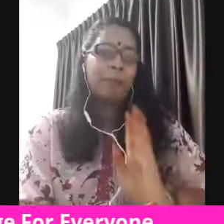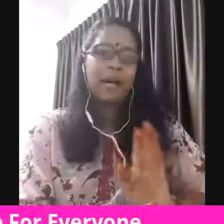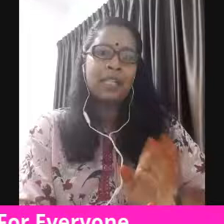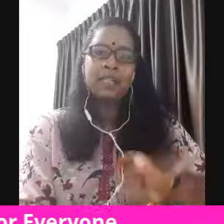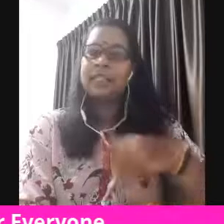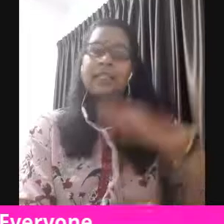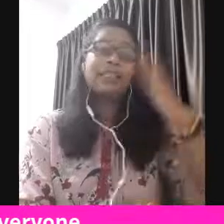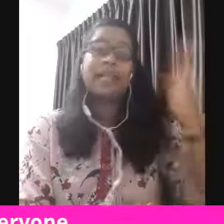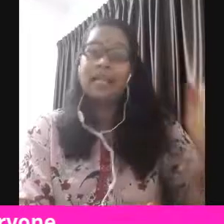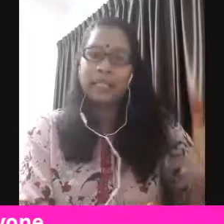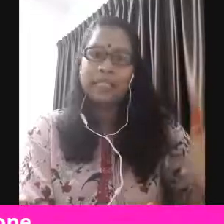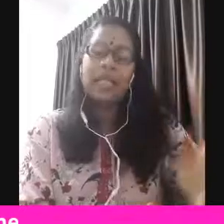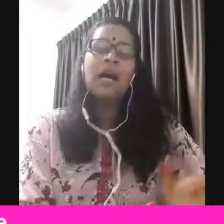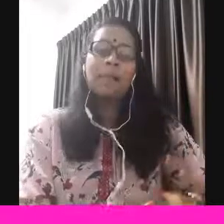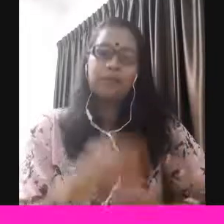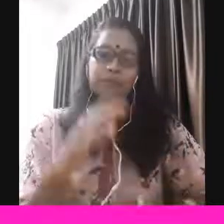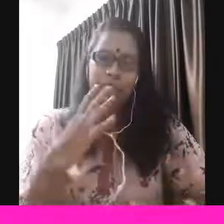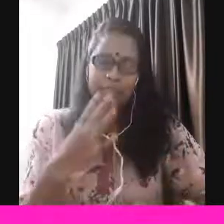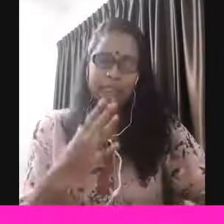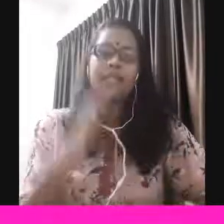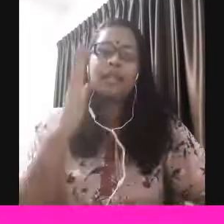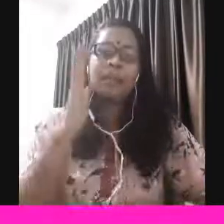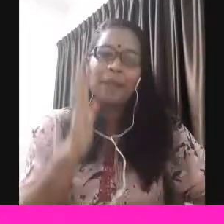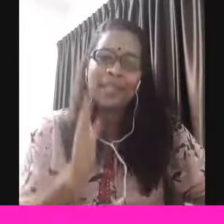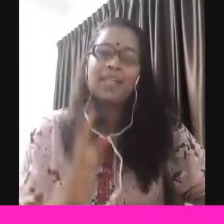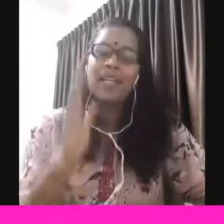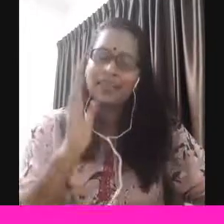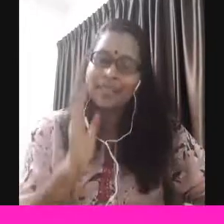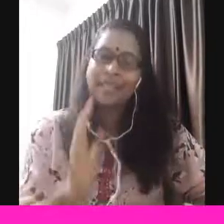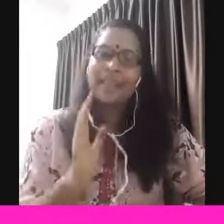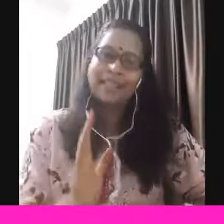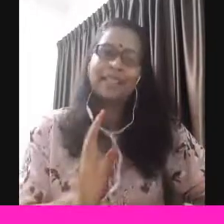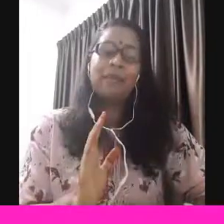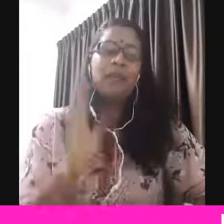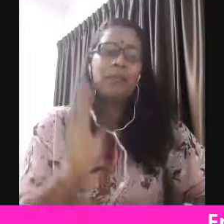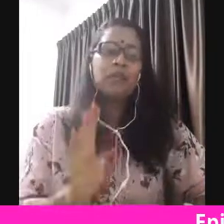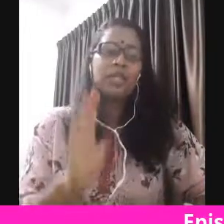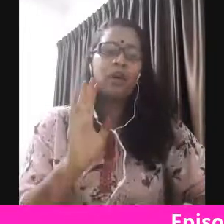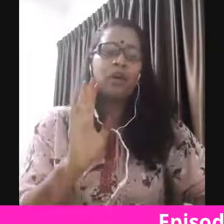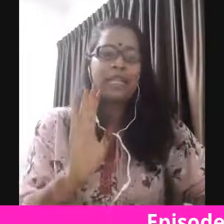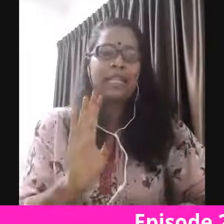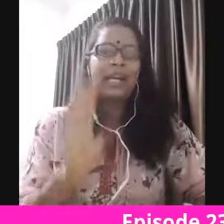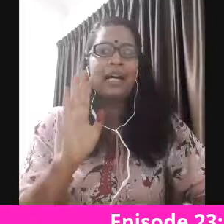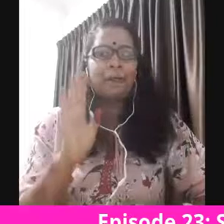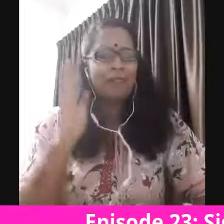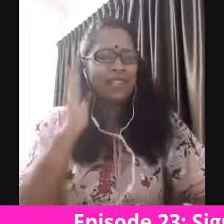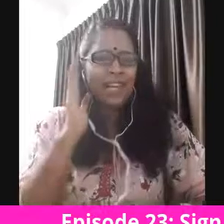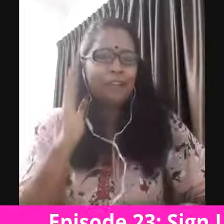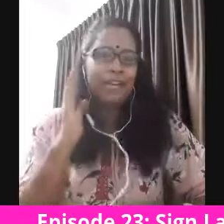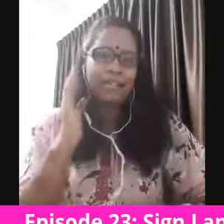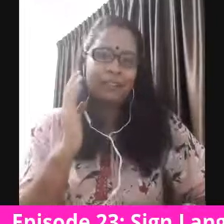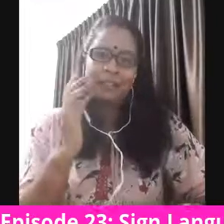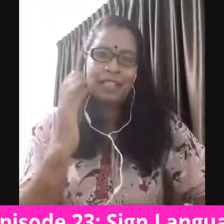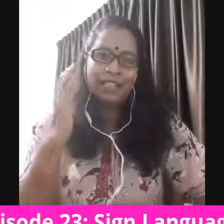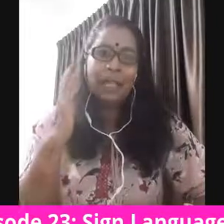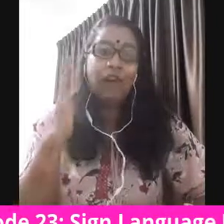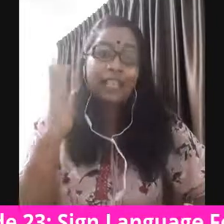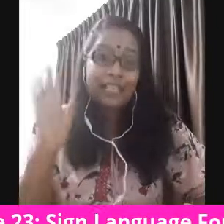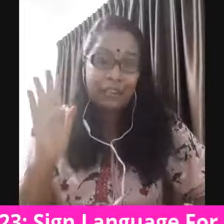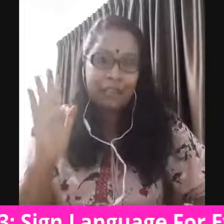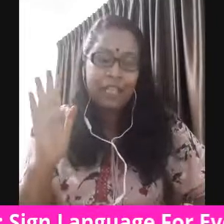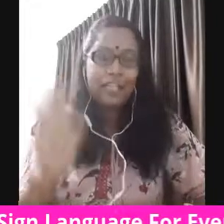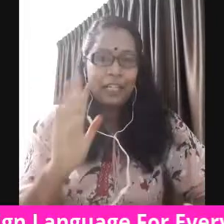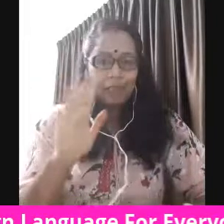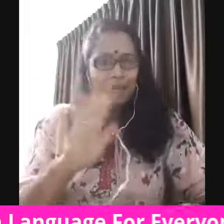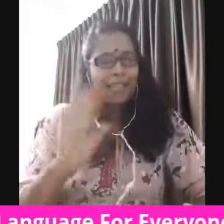fail or pass, that's a second matter. But for us, they must take the exam because they are only deaf and they're